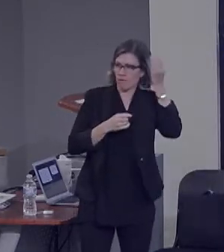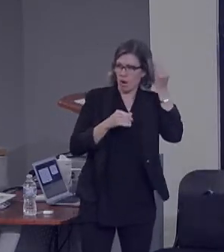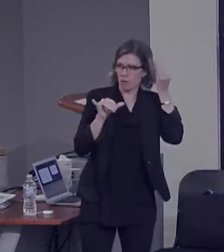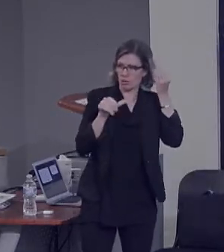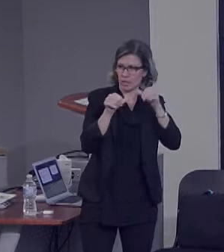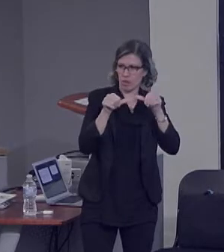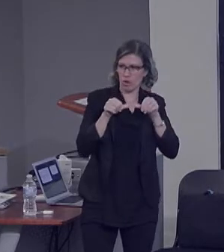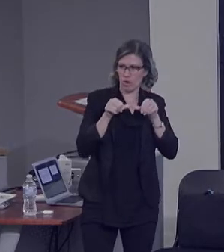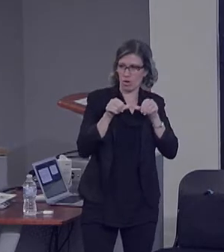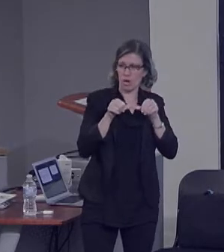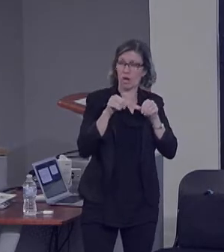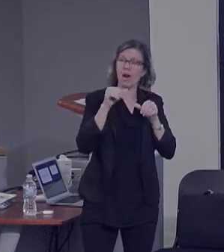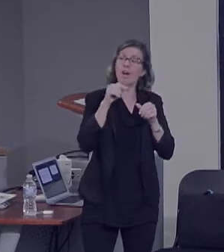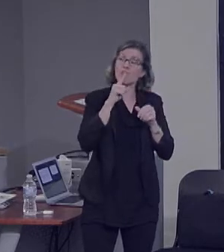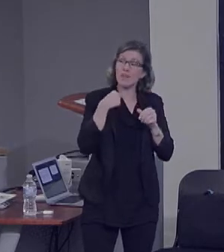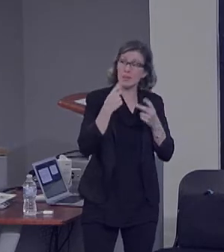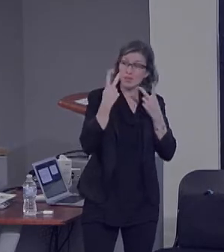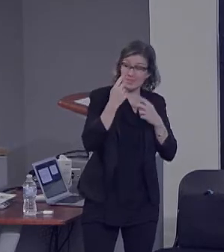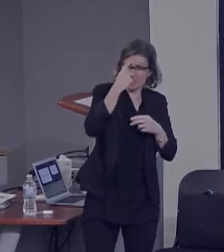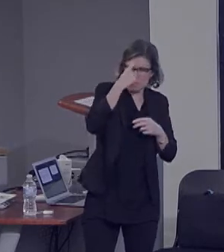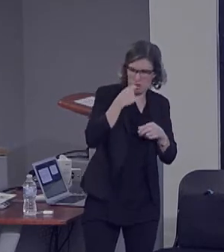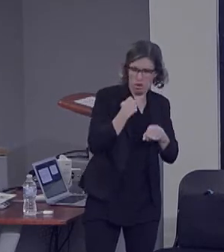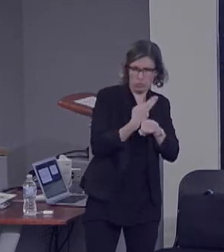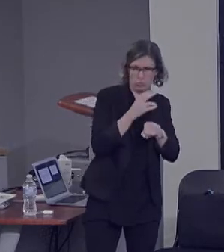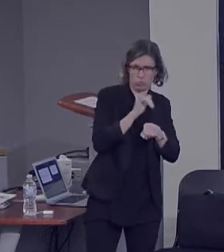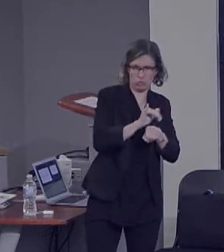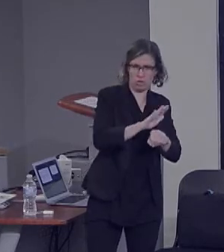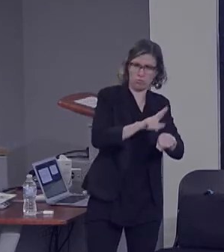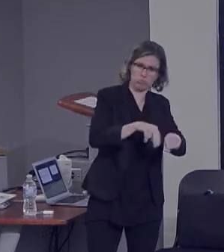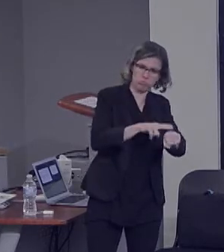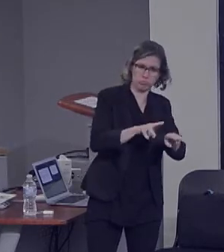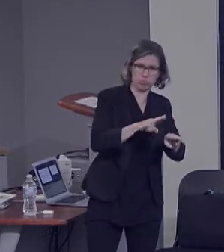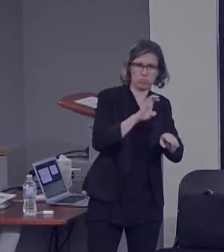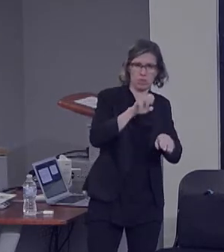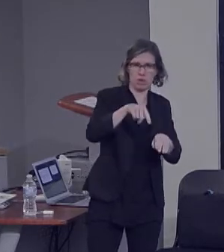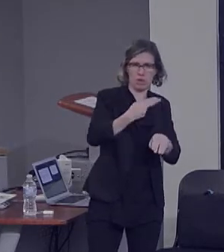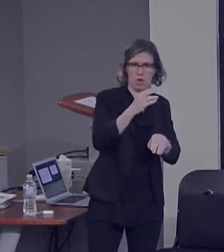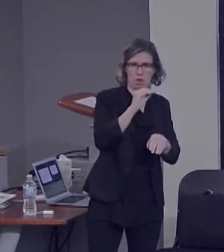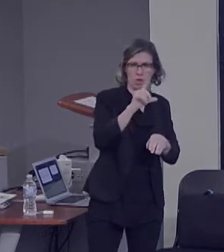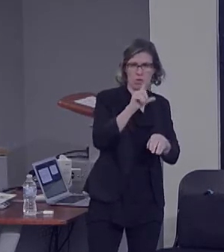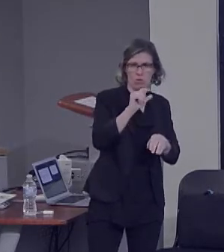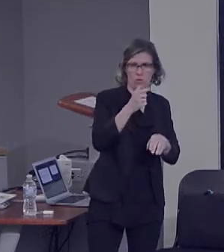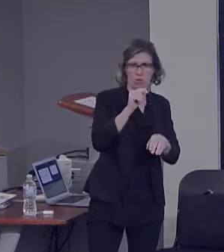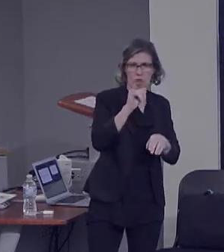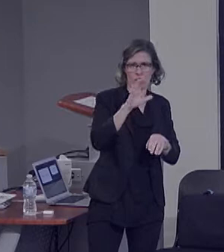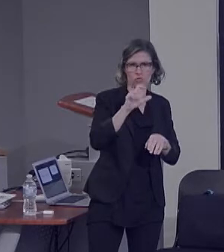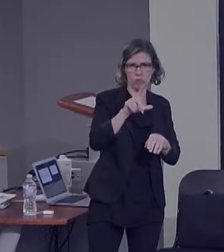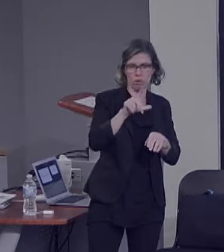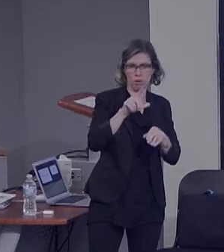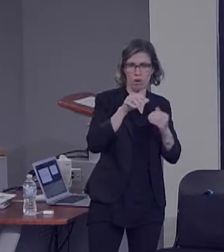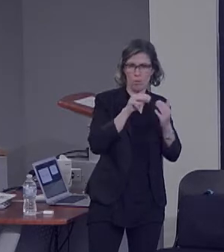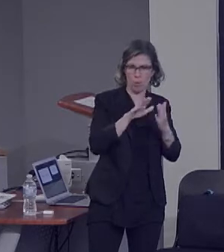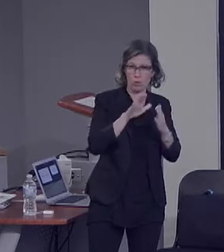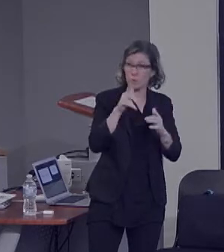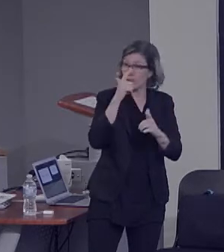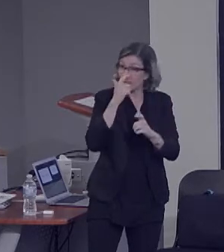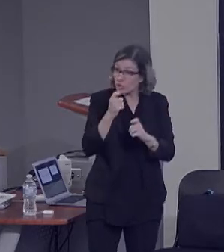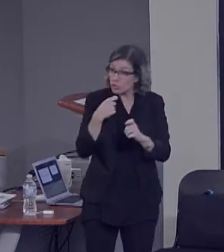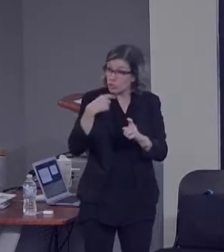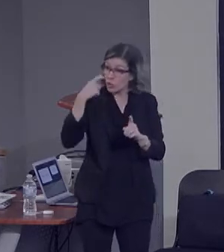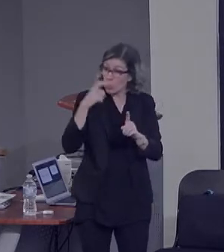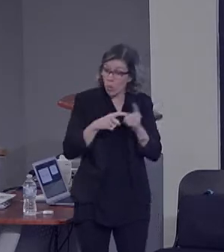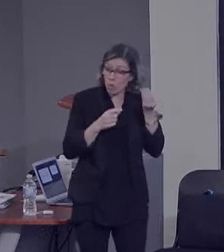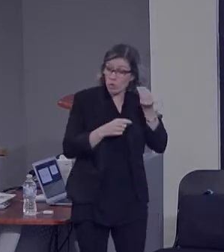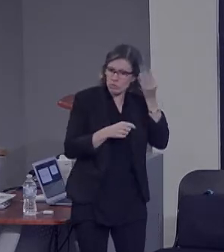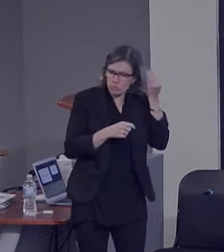this ethological approach, was the discovery of neurons which fire when the monkey sees an object